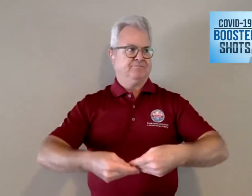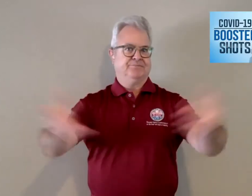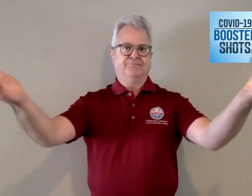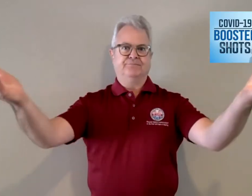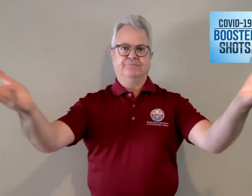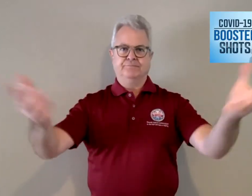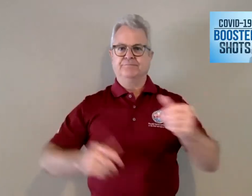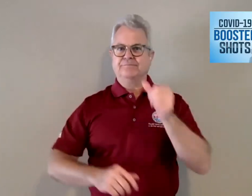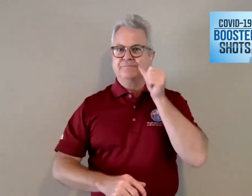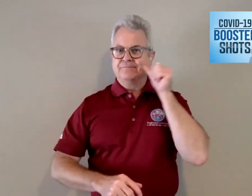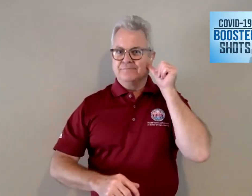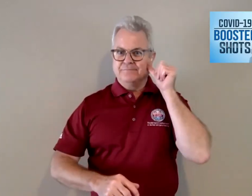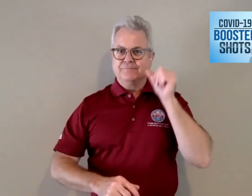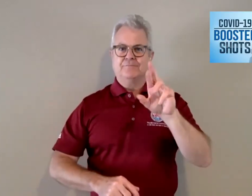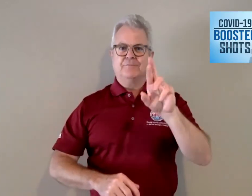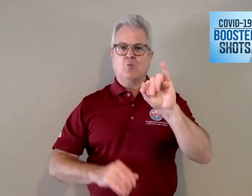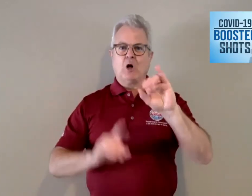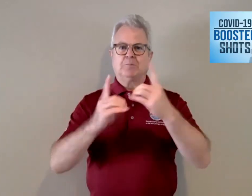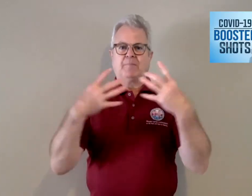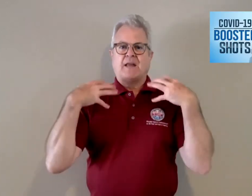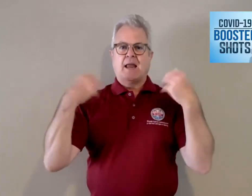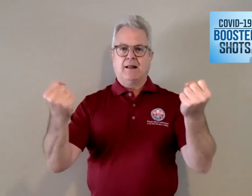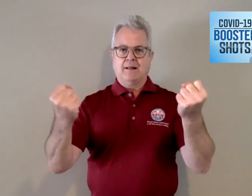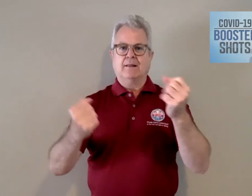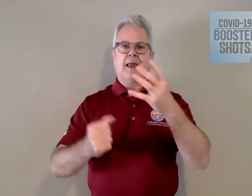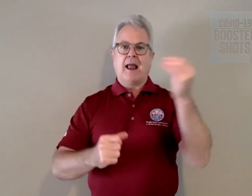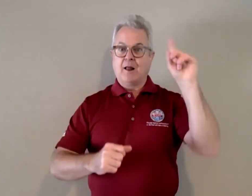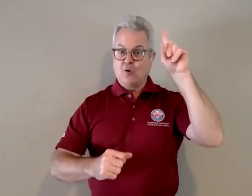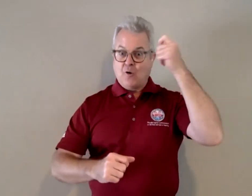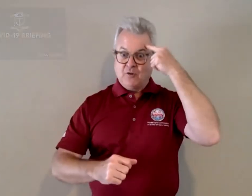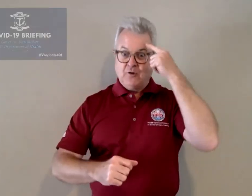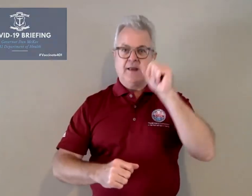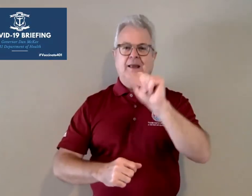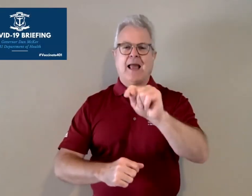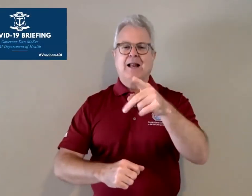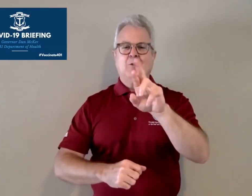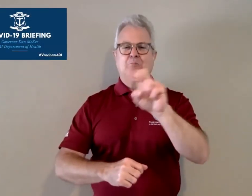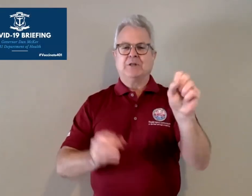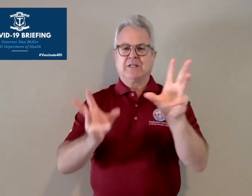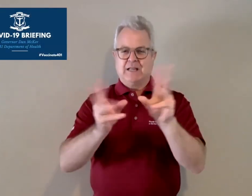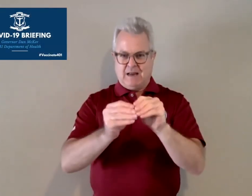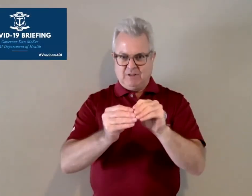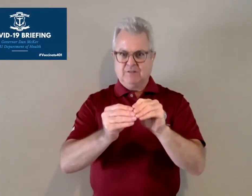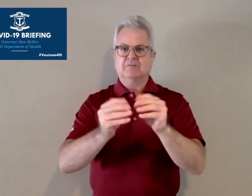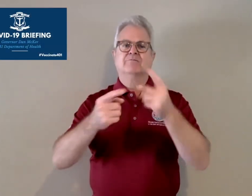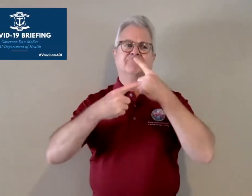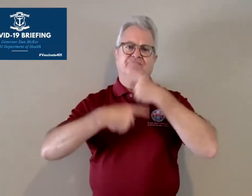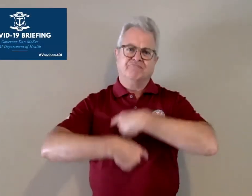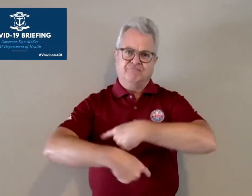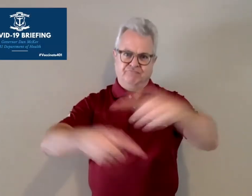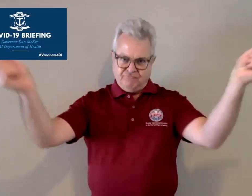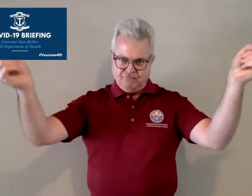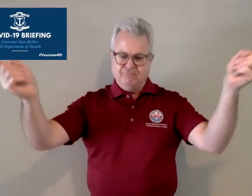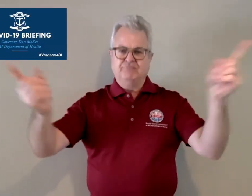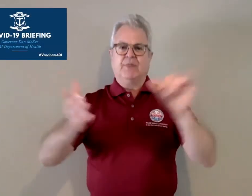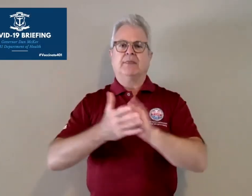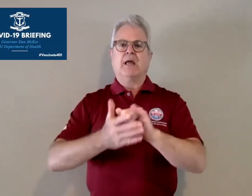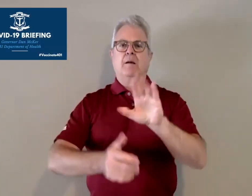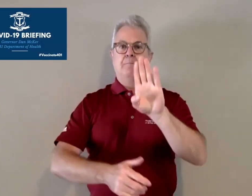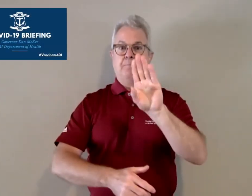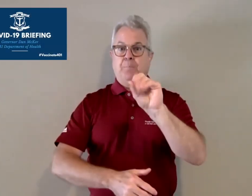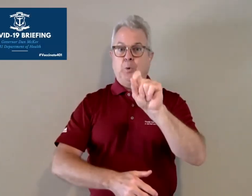This is to announce that a booster is now available. The Rhode Island Department of Health and the